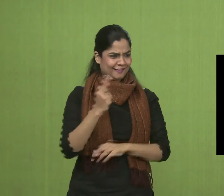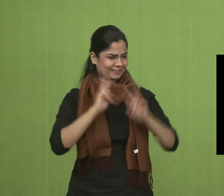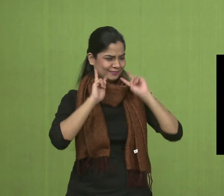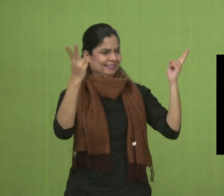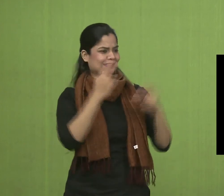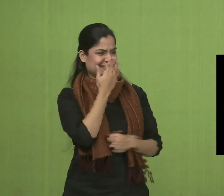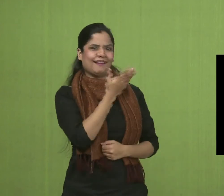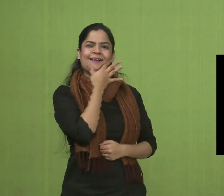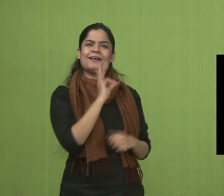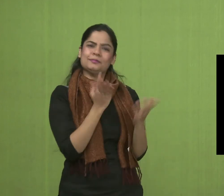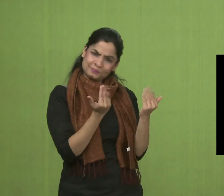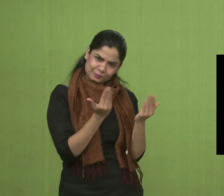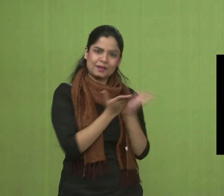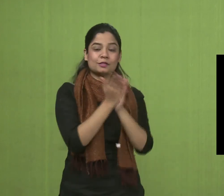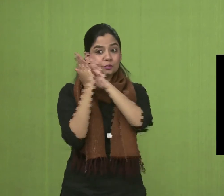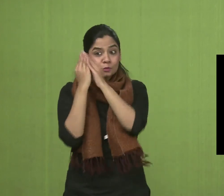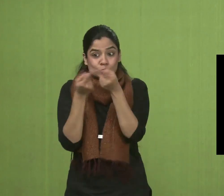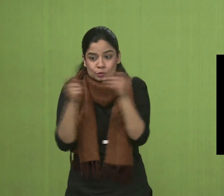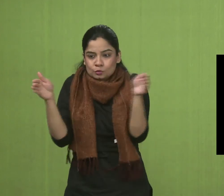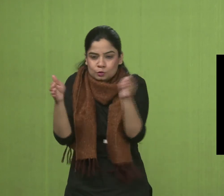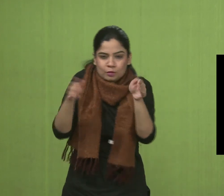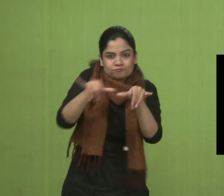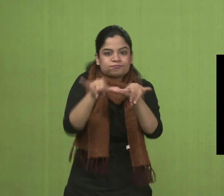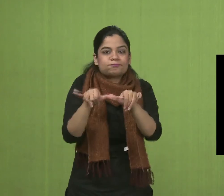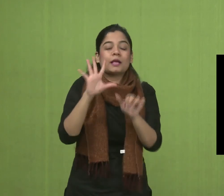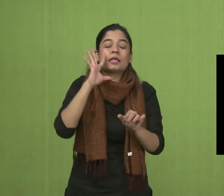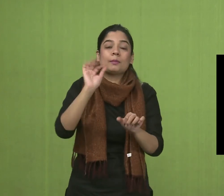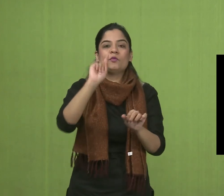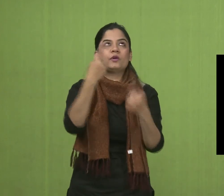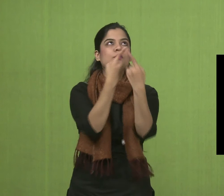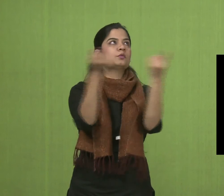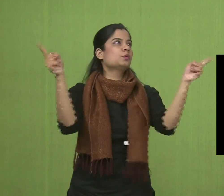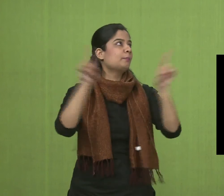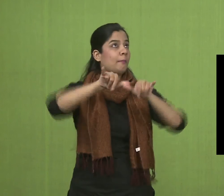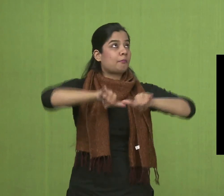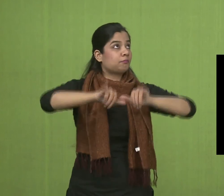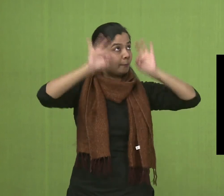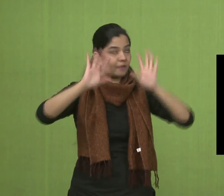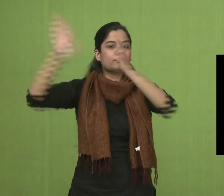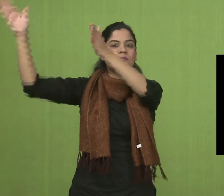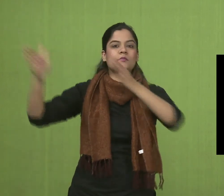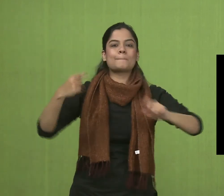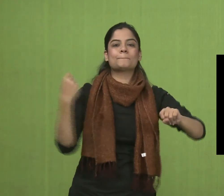the size of the room, and that is how it looks aesthetically pleasing.